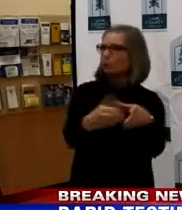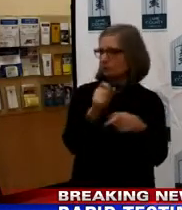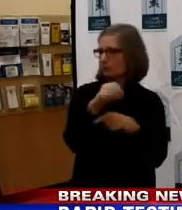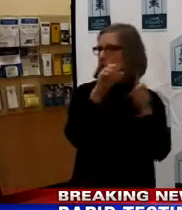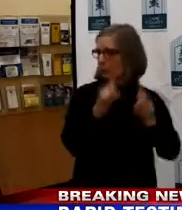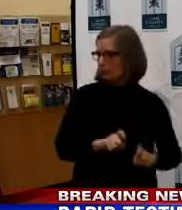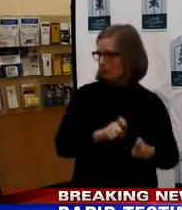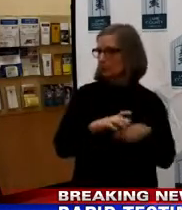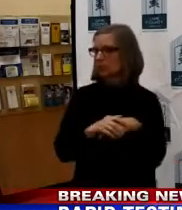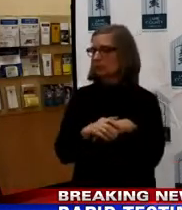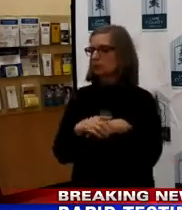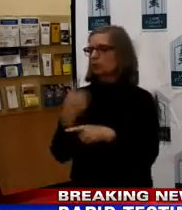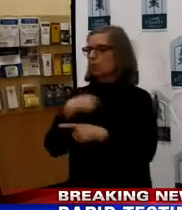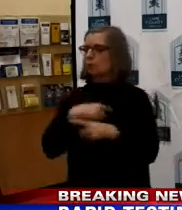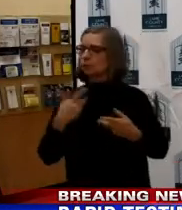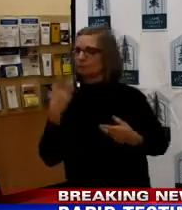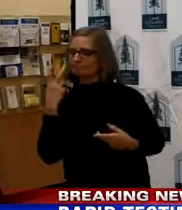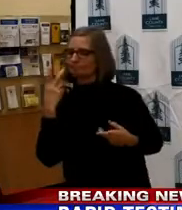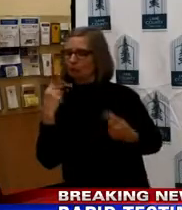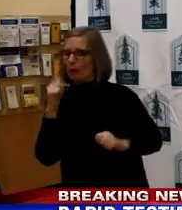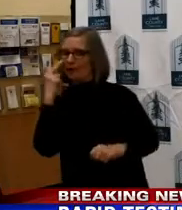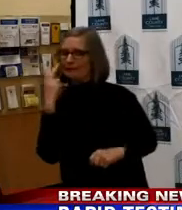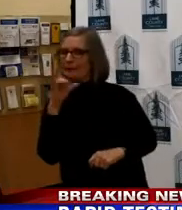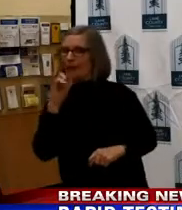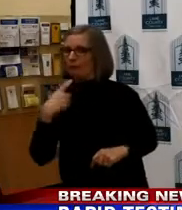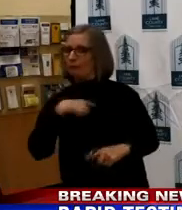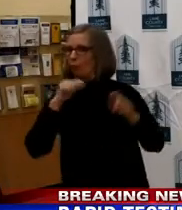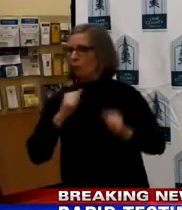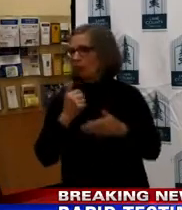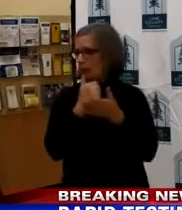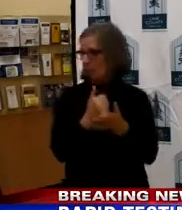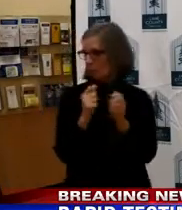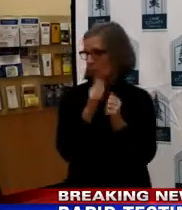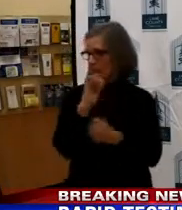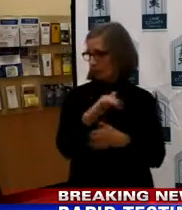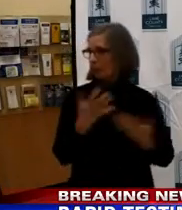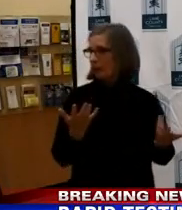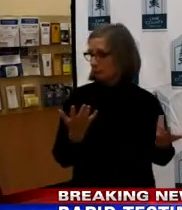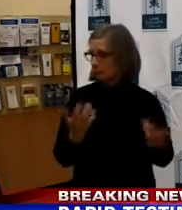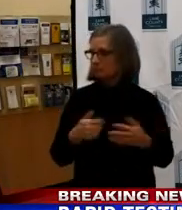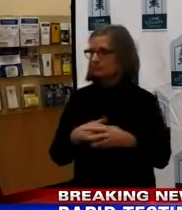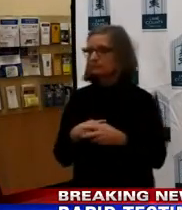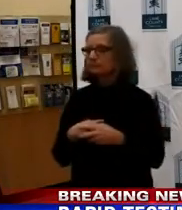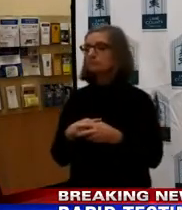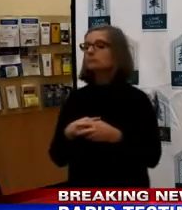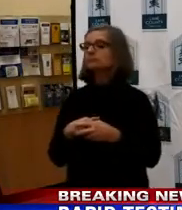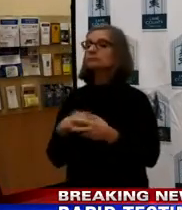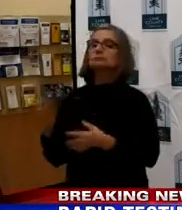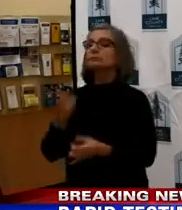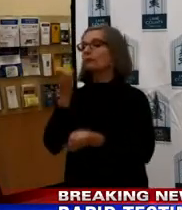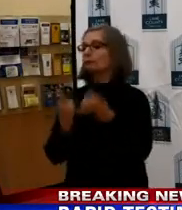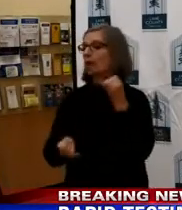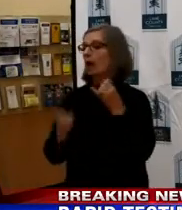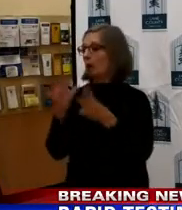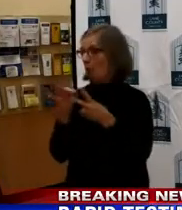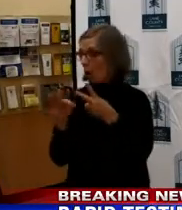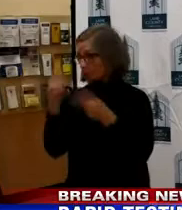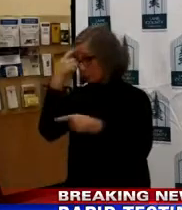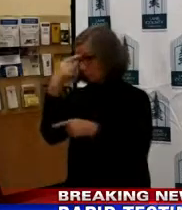health can help in that effort. So the final option on testing too is some of our